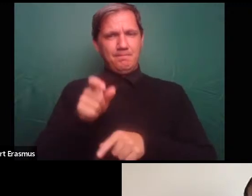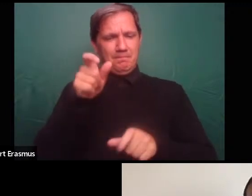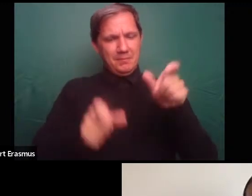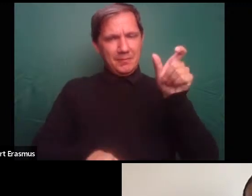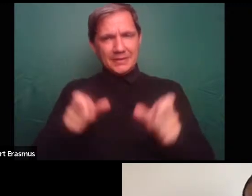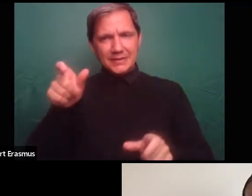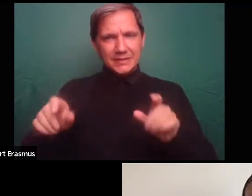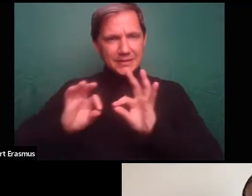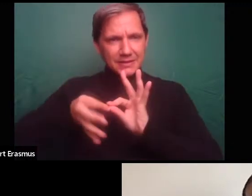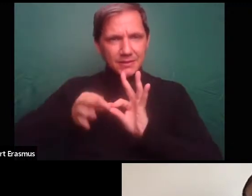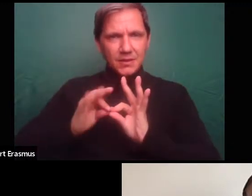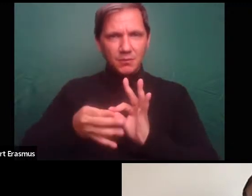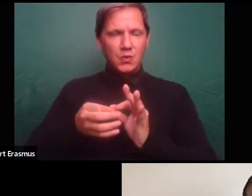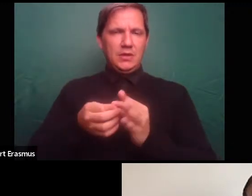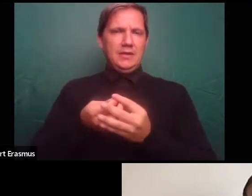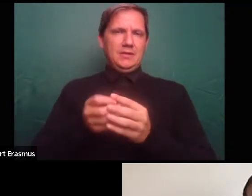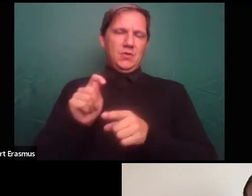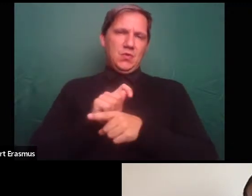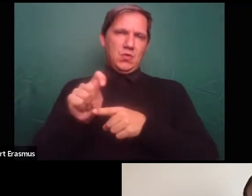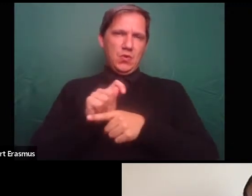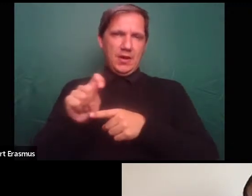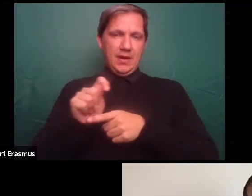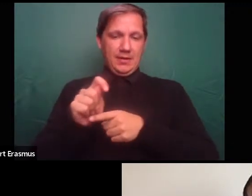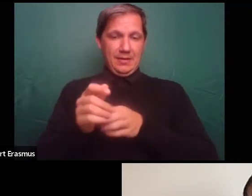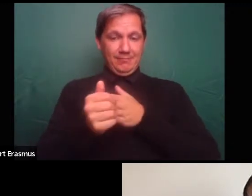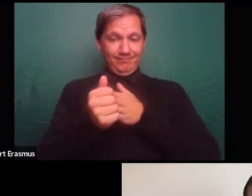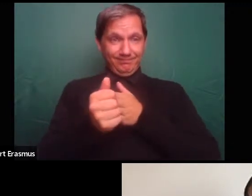interpreters, and steering